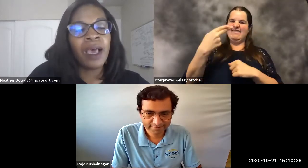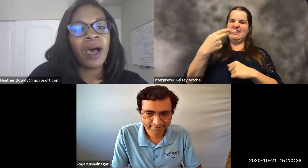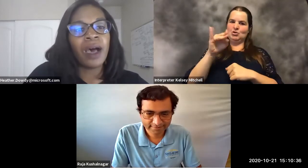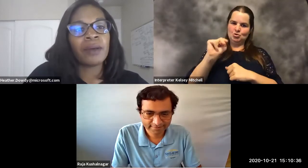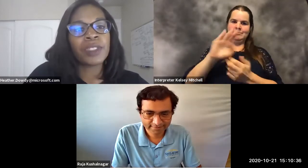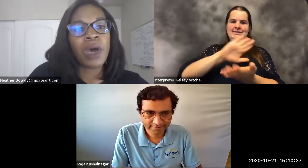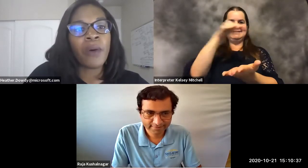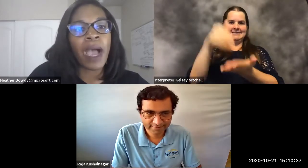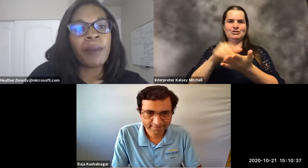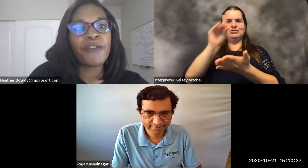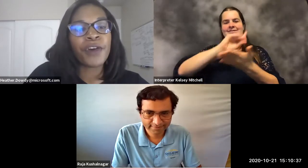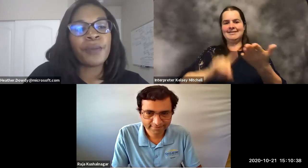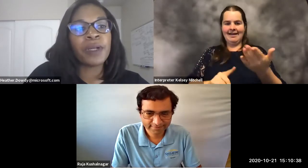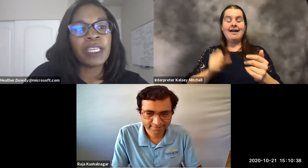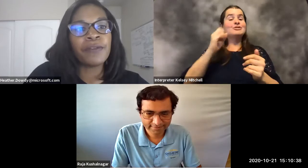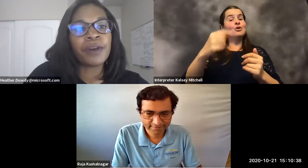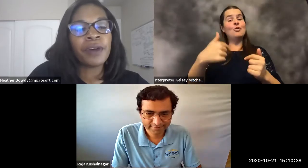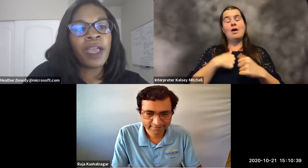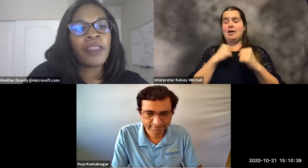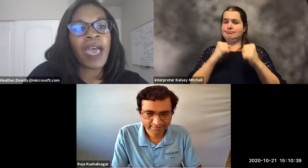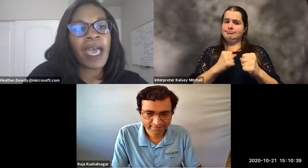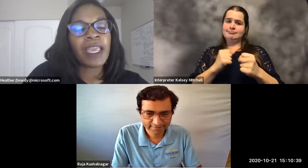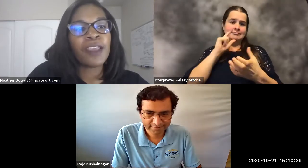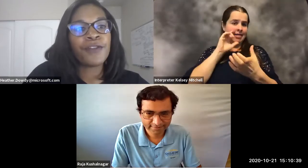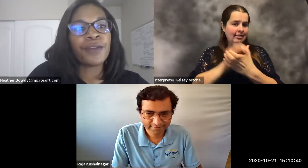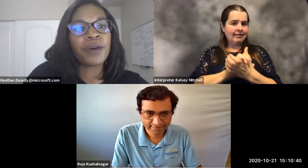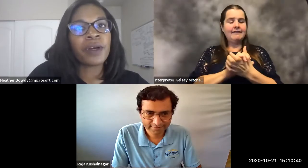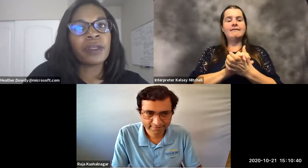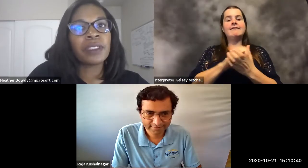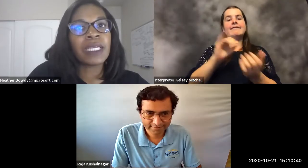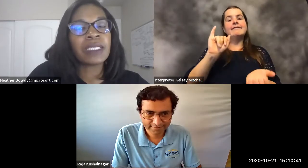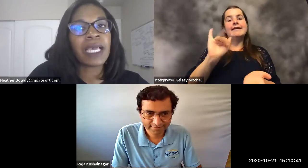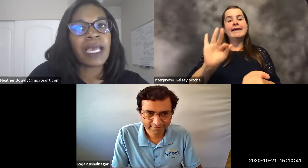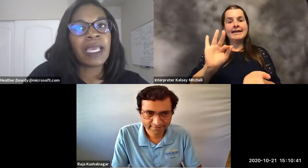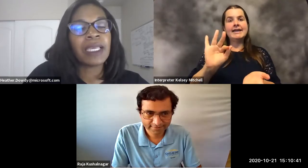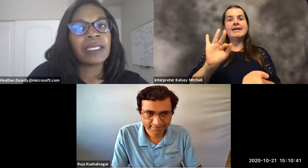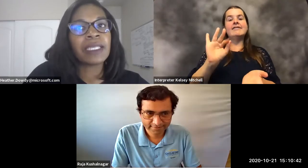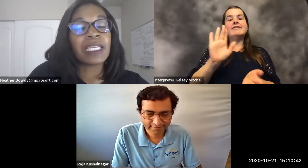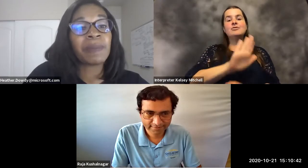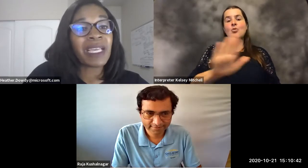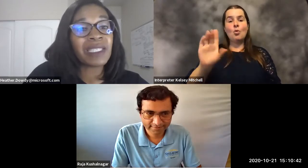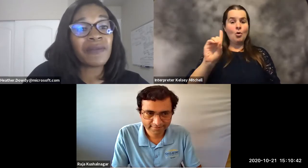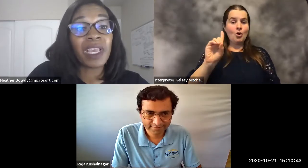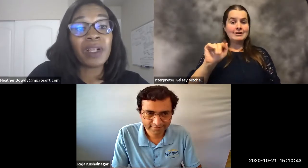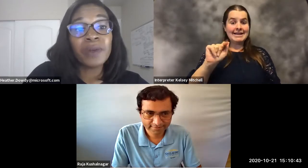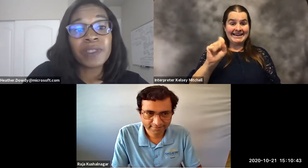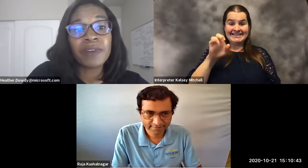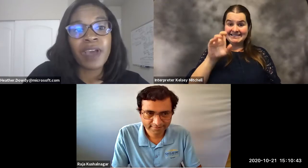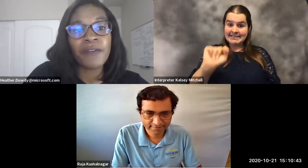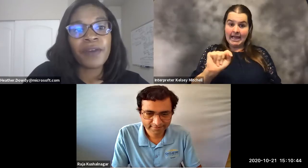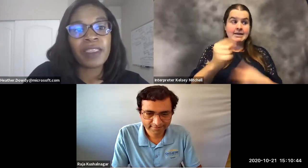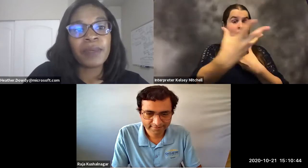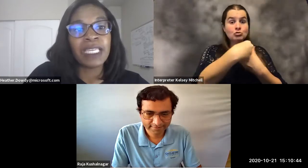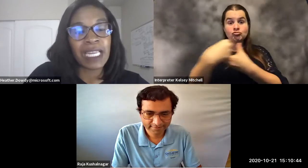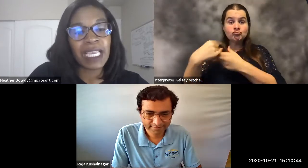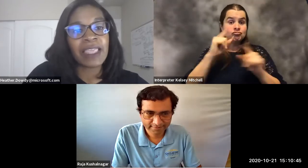design. So I'm a firm believer that if your data set is expansive and inclusive